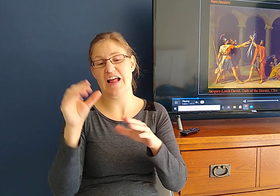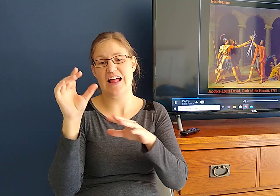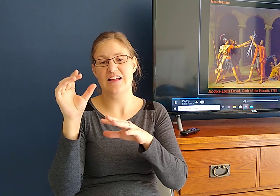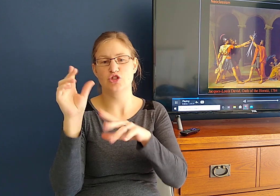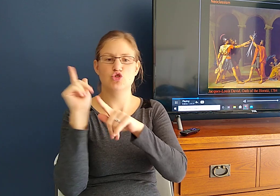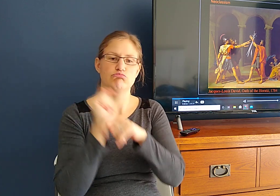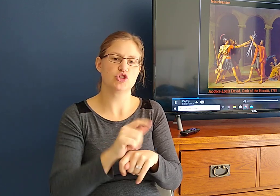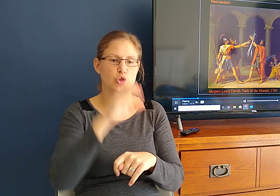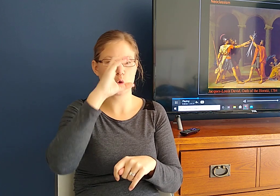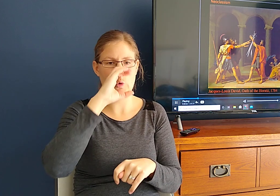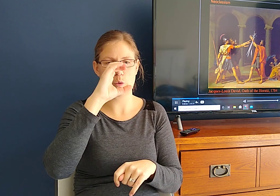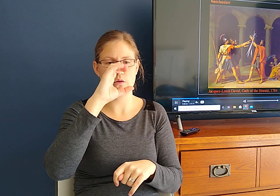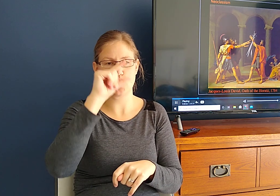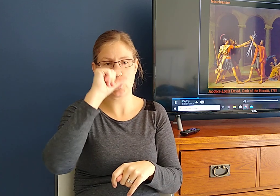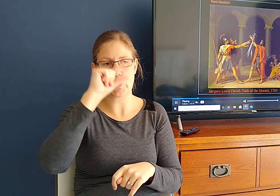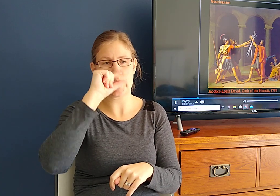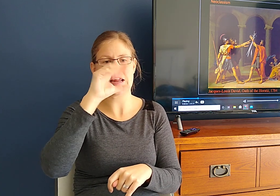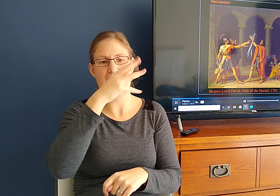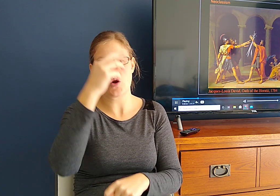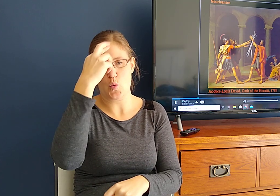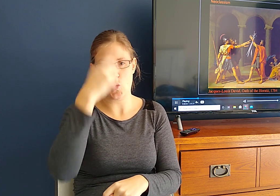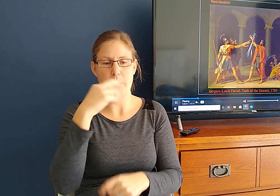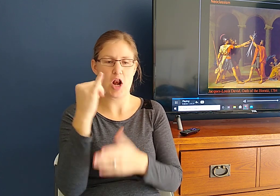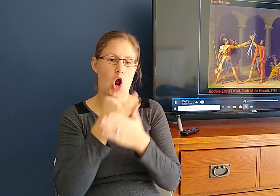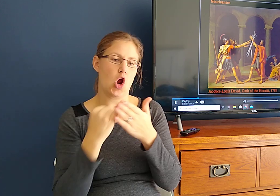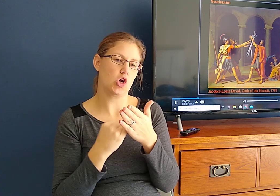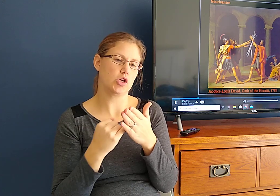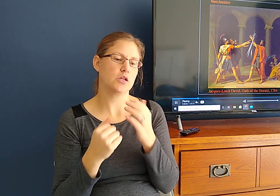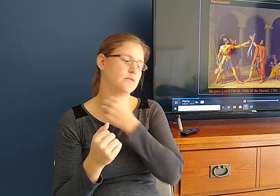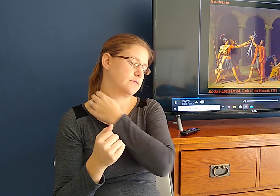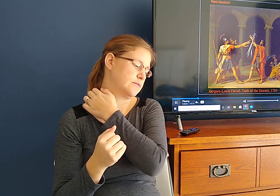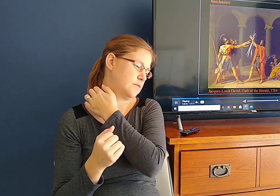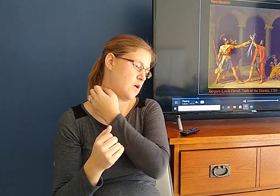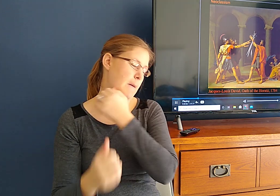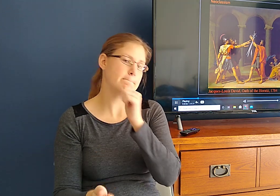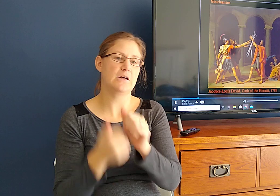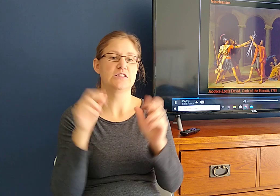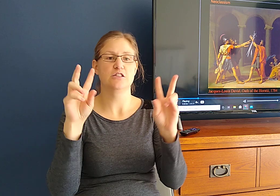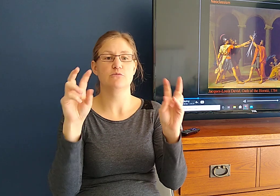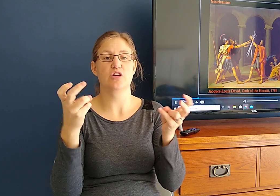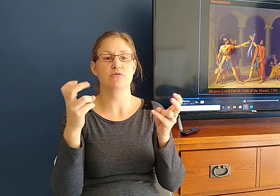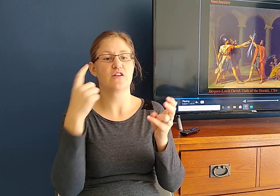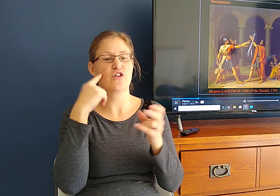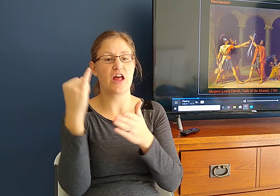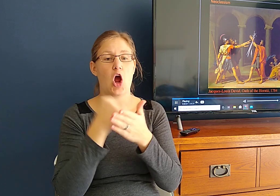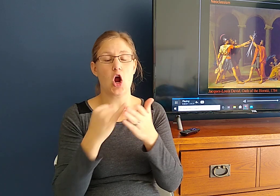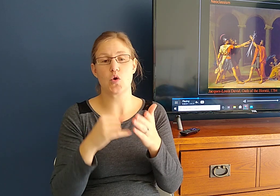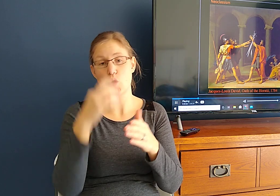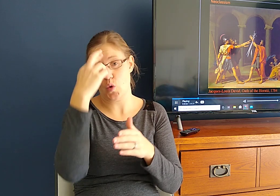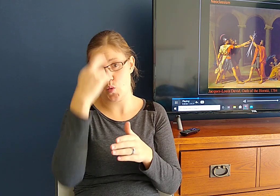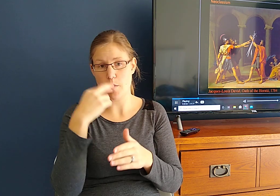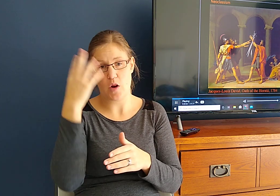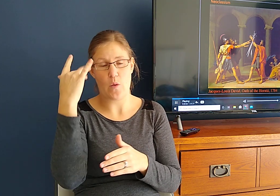art. Much of the subject matter of neoclassical art was Roman because Rome represented